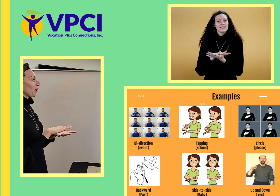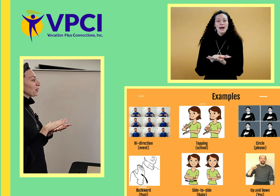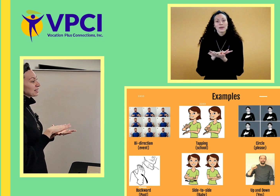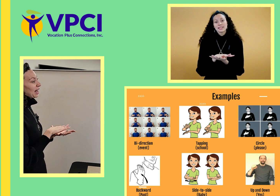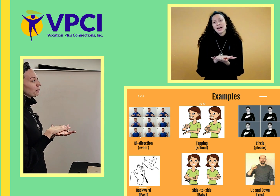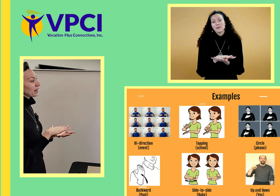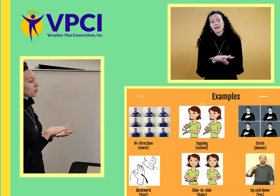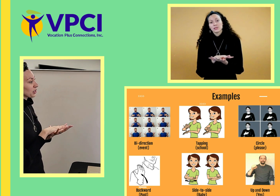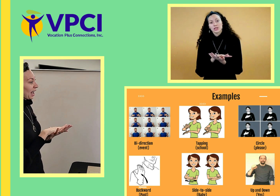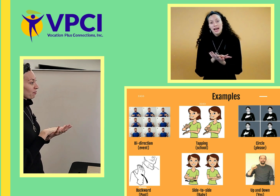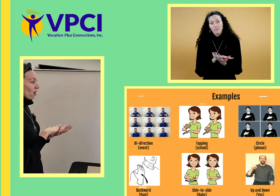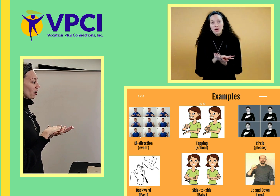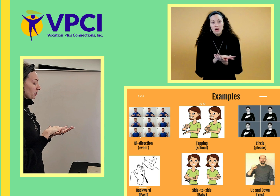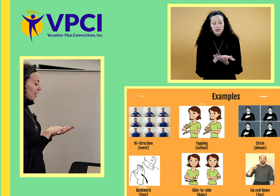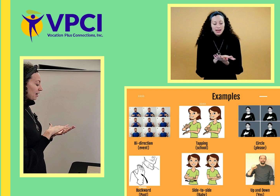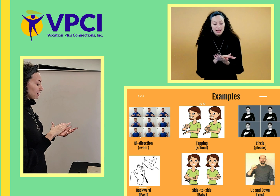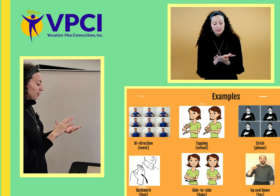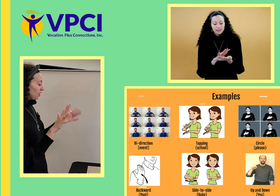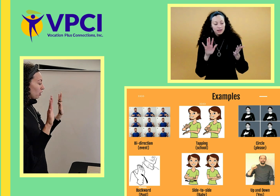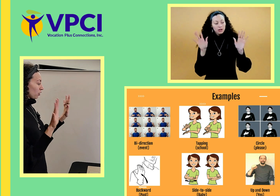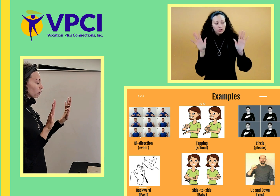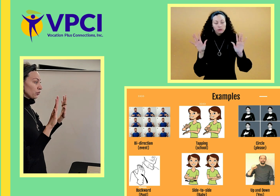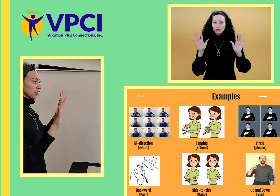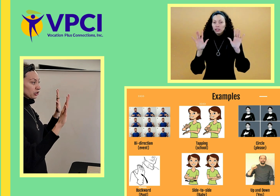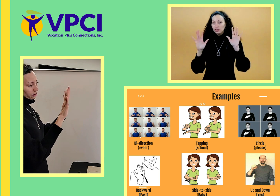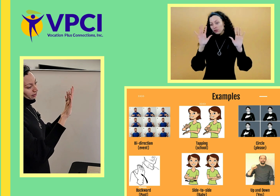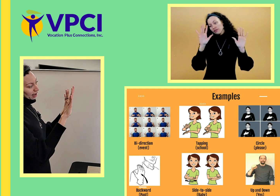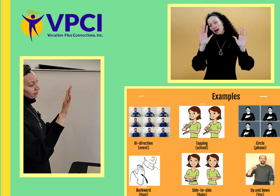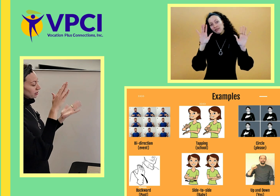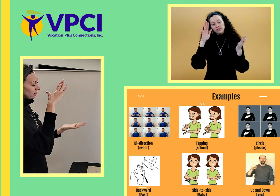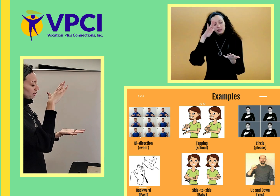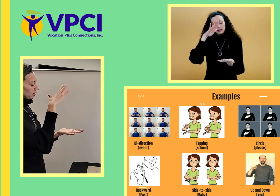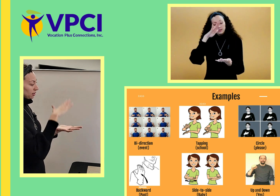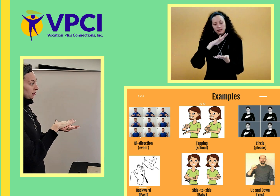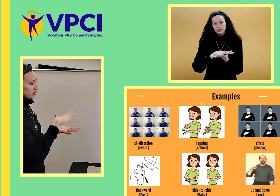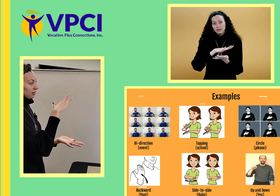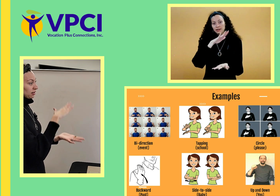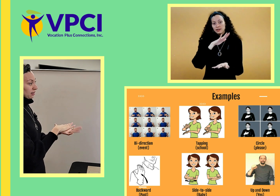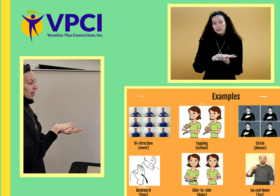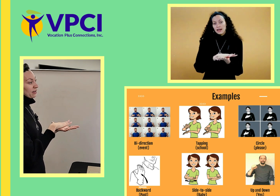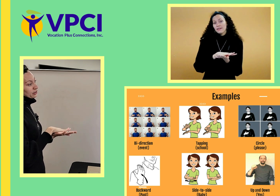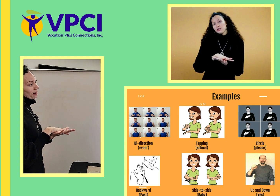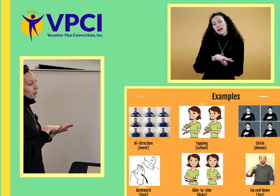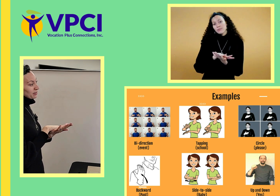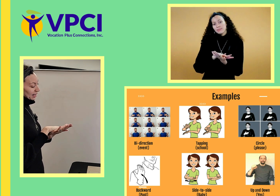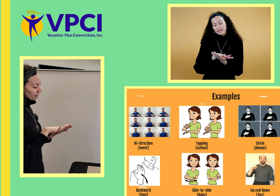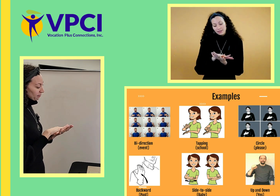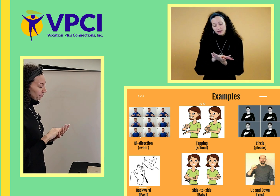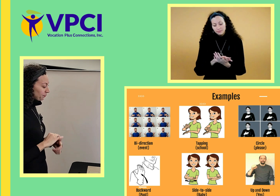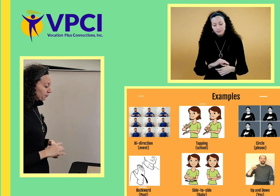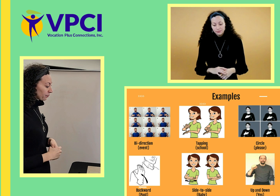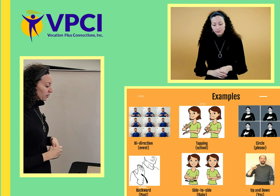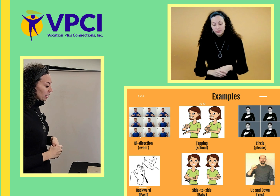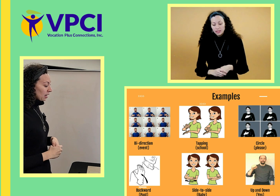That's a tapping sign because you're tapping on your hands. So school is 2 5s, and then you tap them